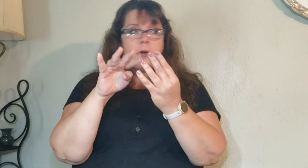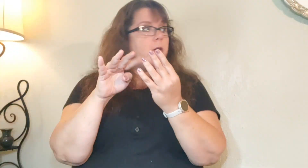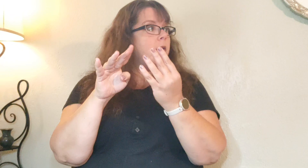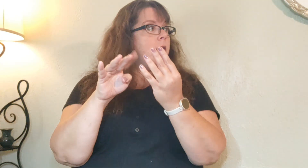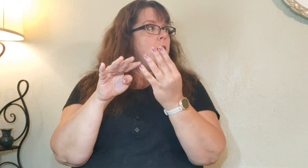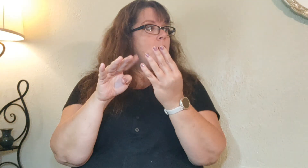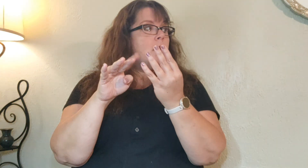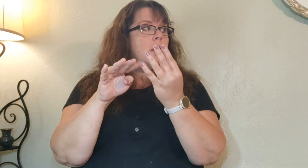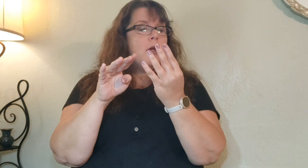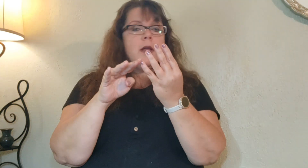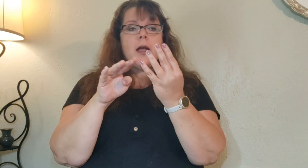4